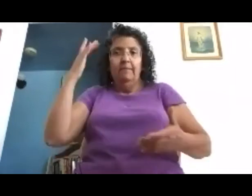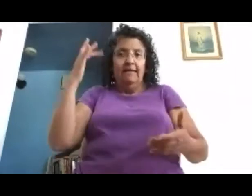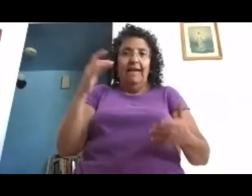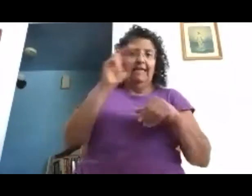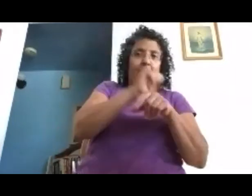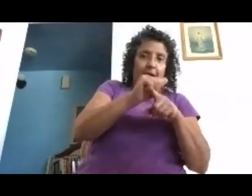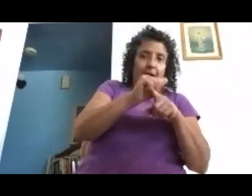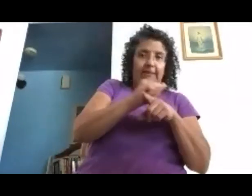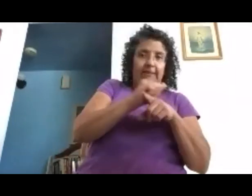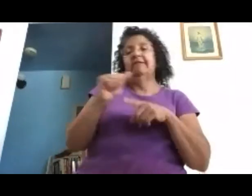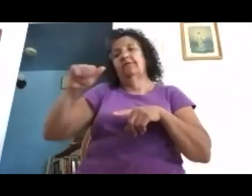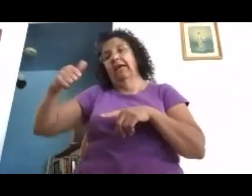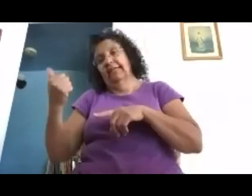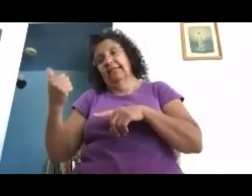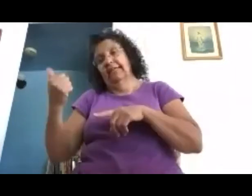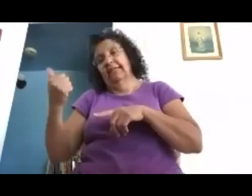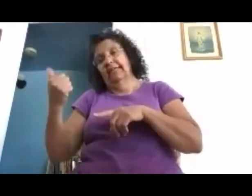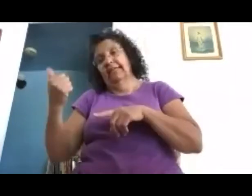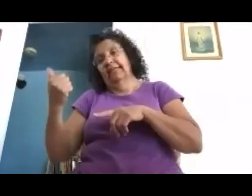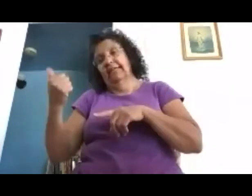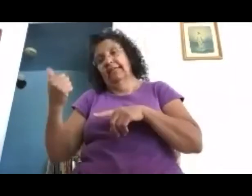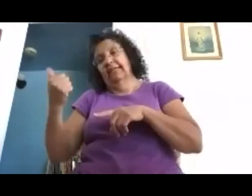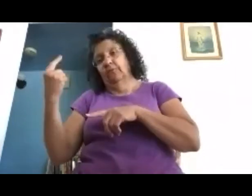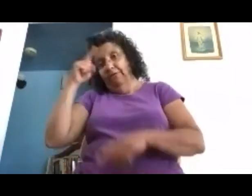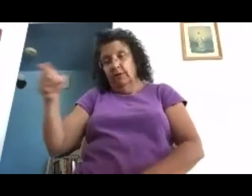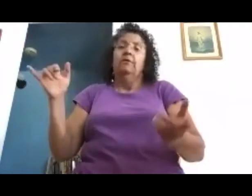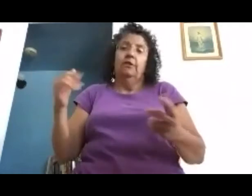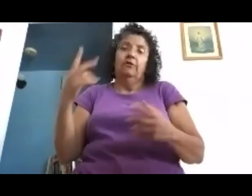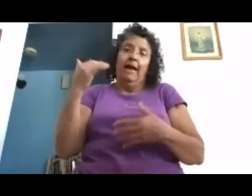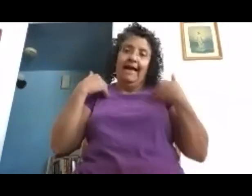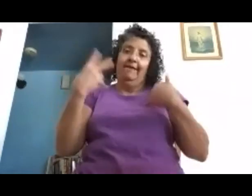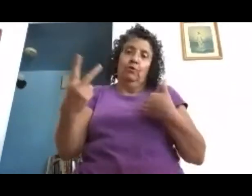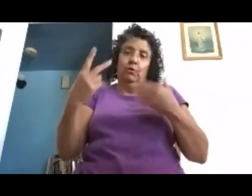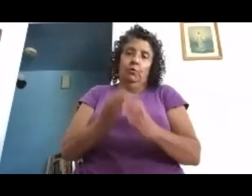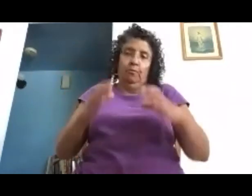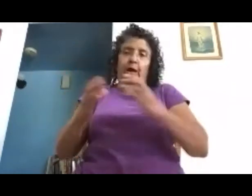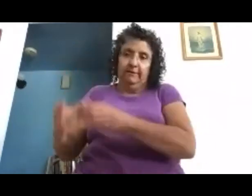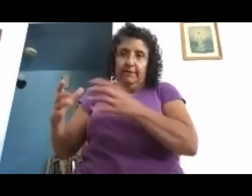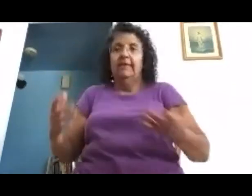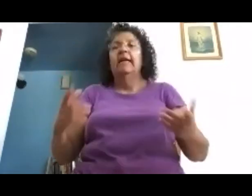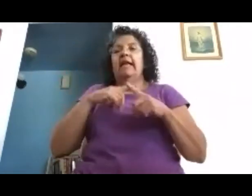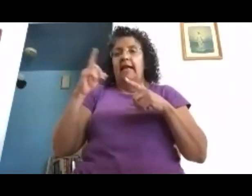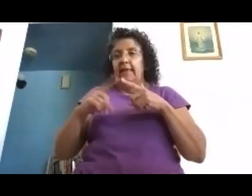2 pots. And then I wrote a prediction.